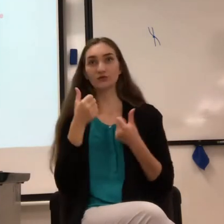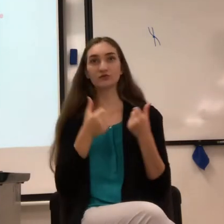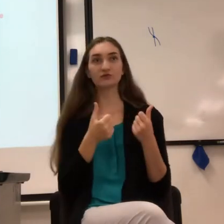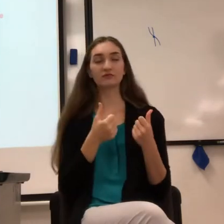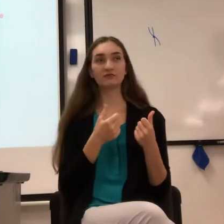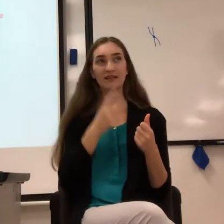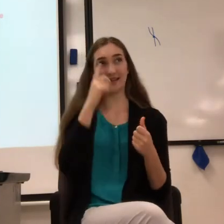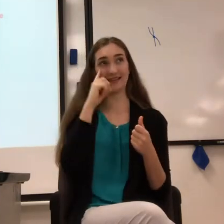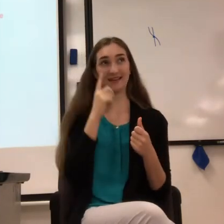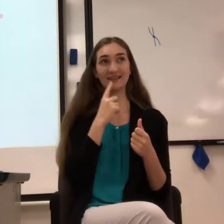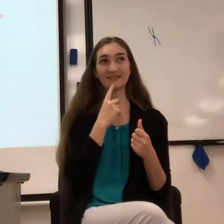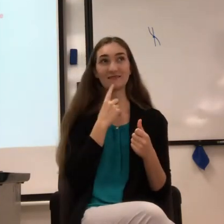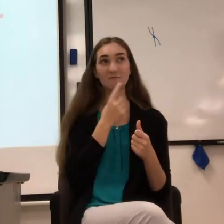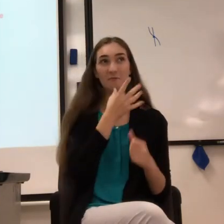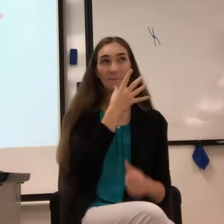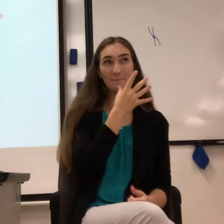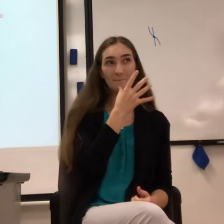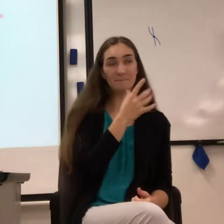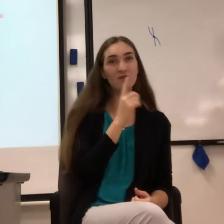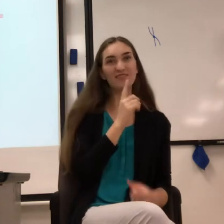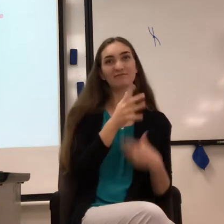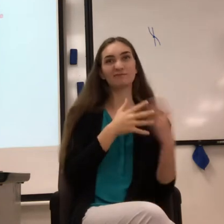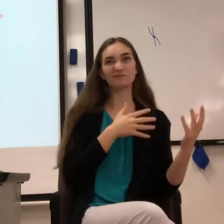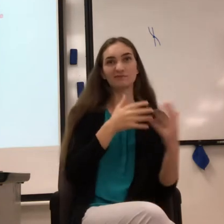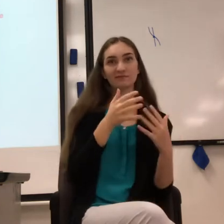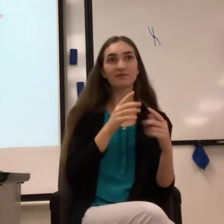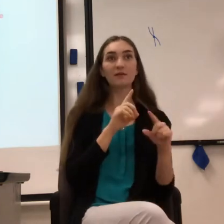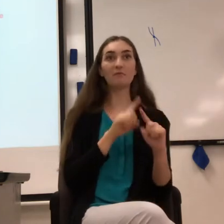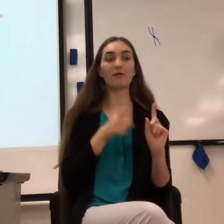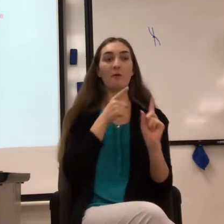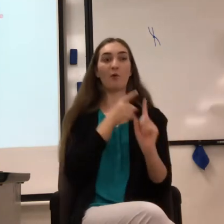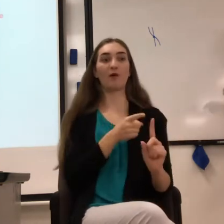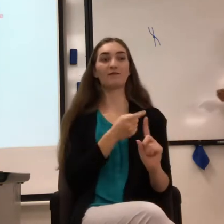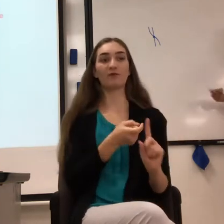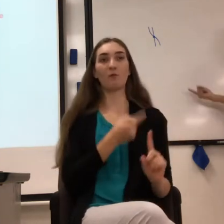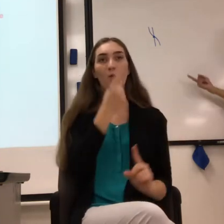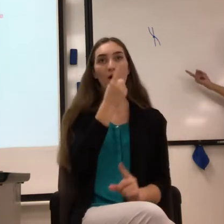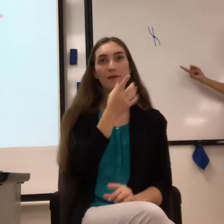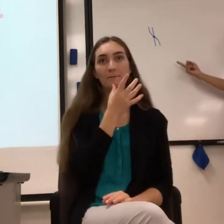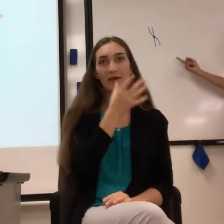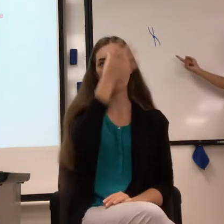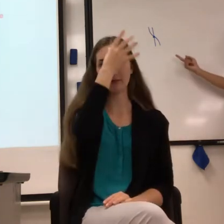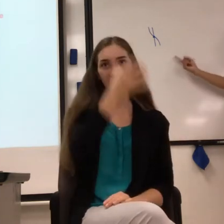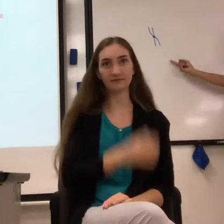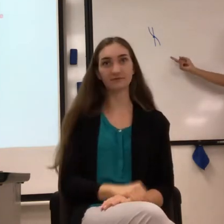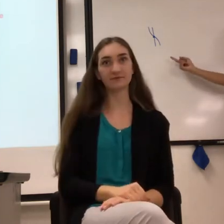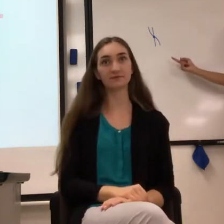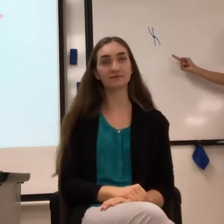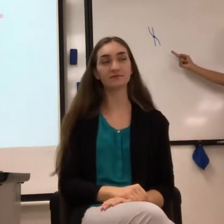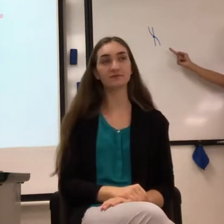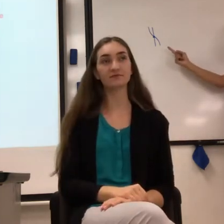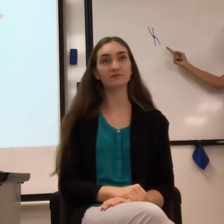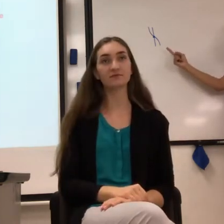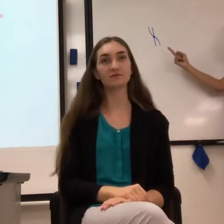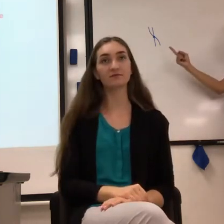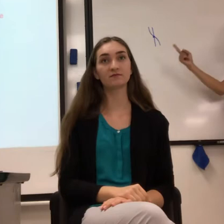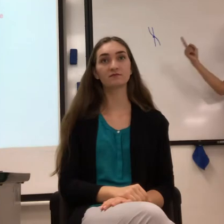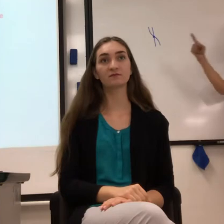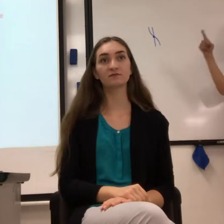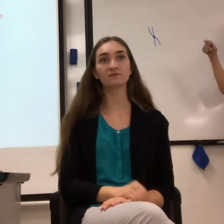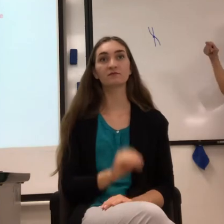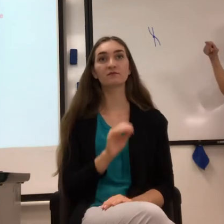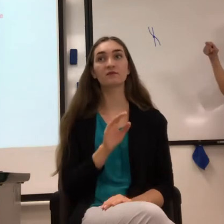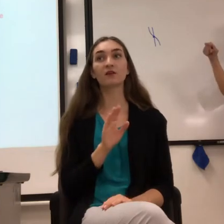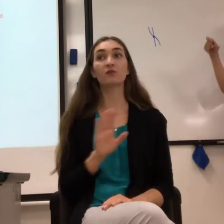Mom. I think I said mom. It doesn't really matter, but the point is you got it from one parent. Okay. And, you know,